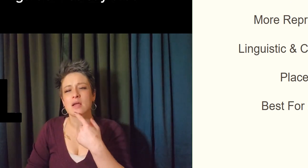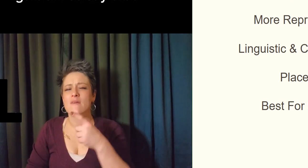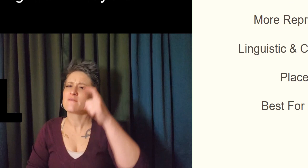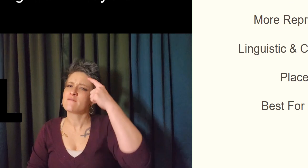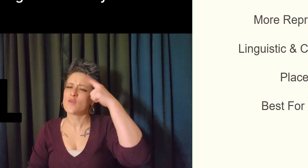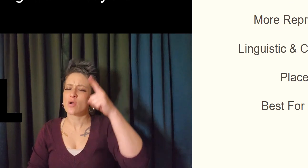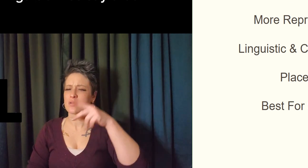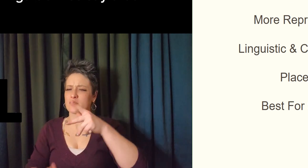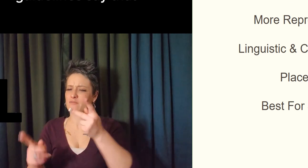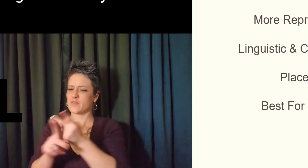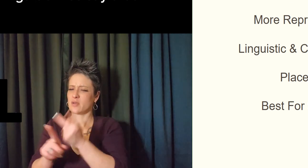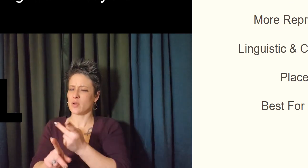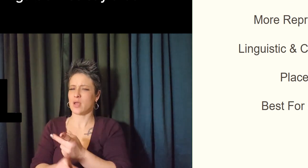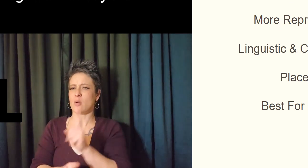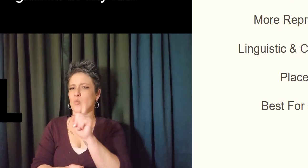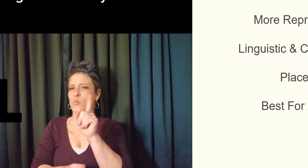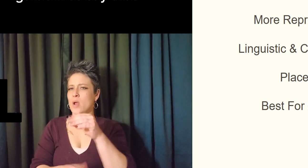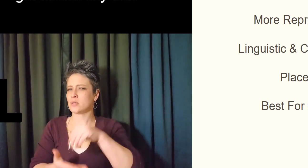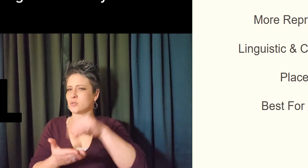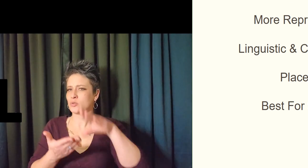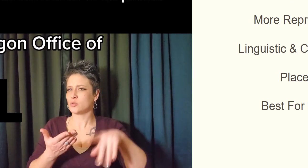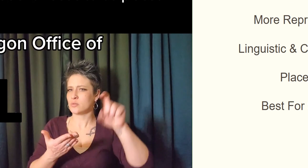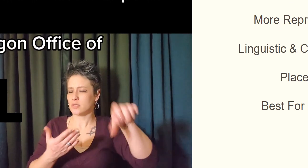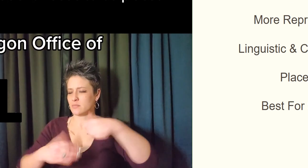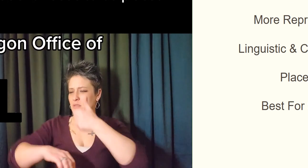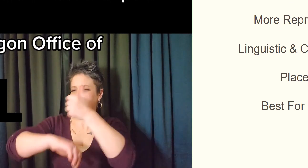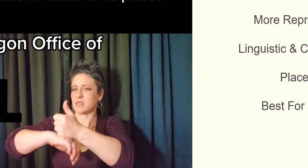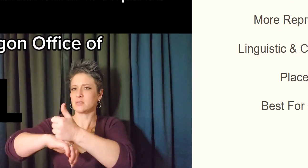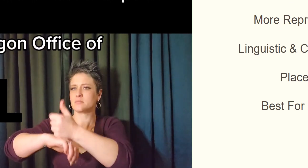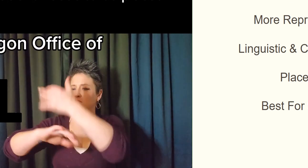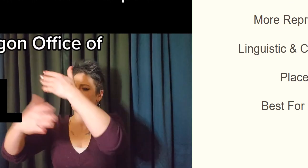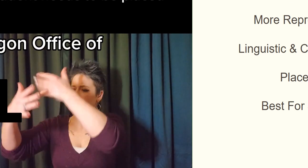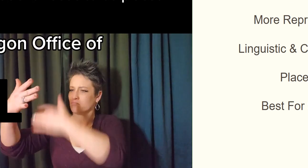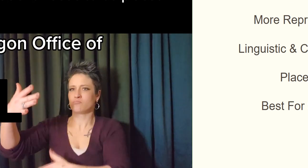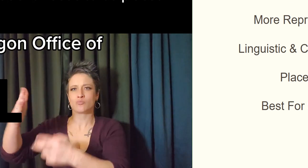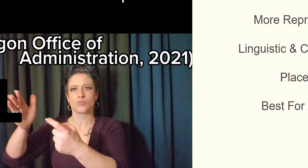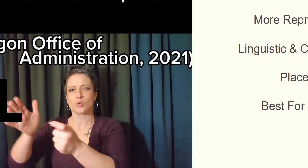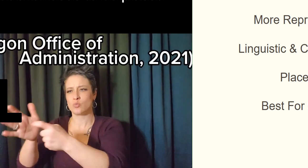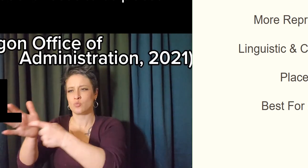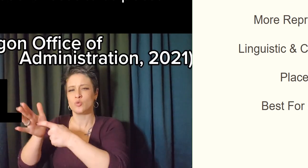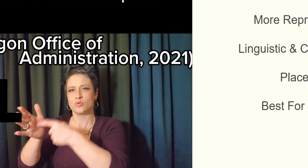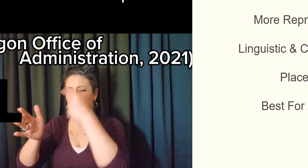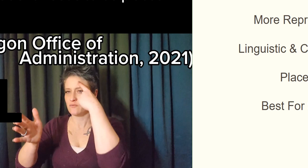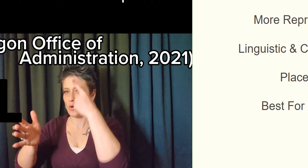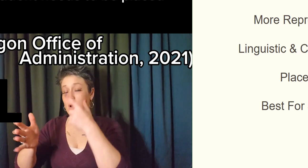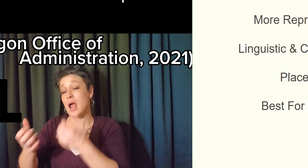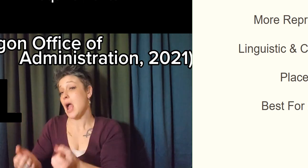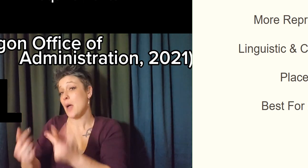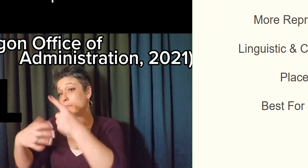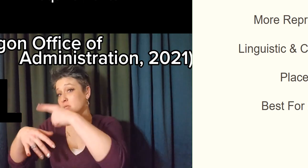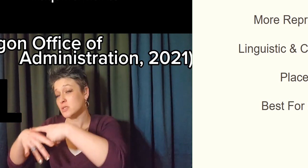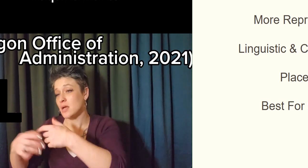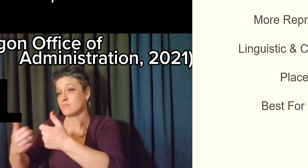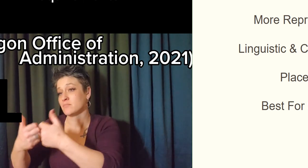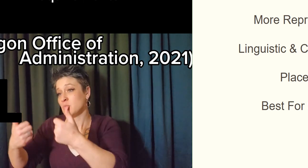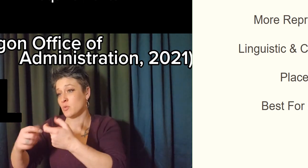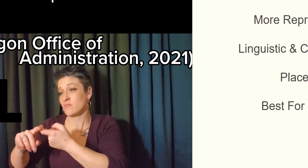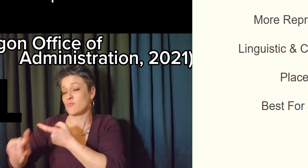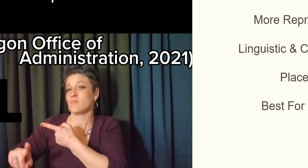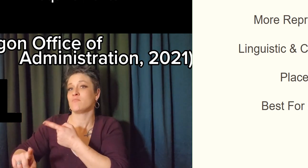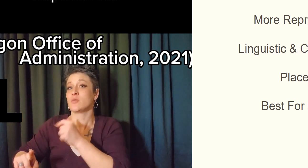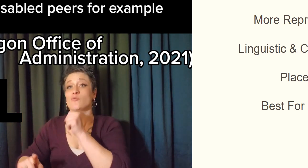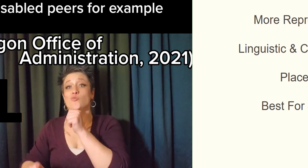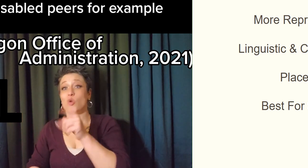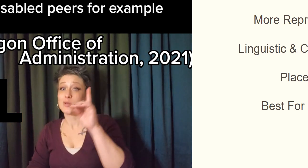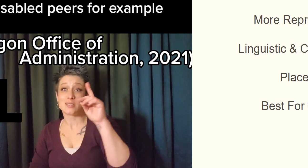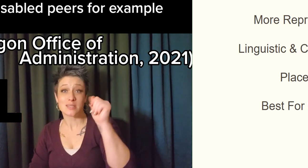federal guidelines say that for figuring out where a student needs to be placed, there are all these rules and requirements